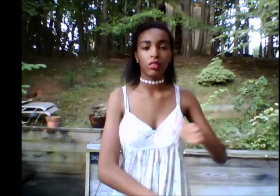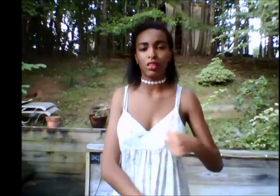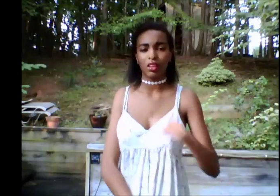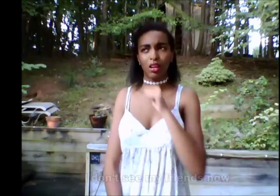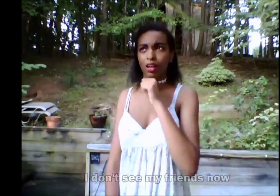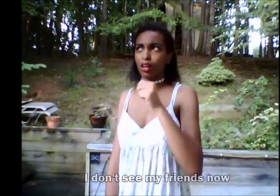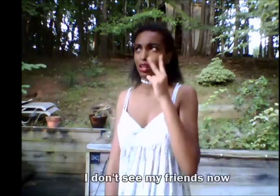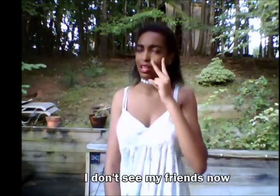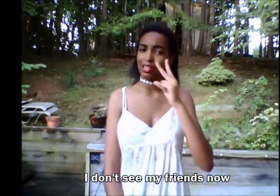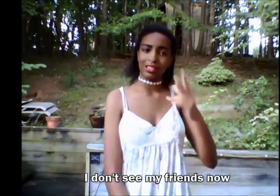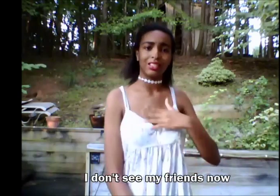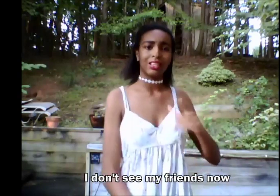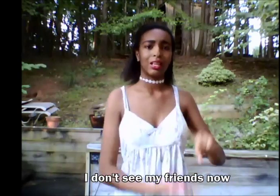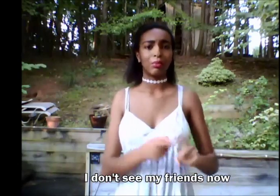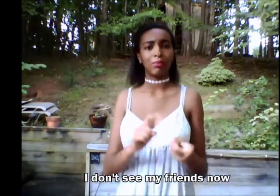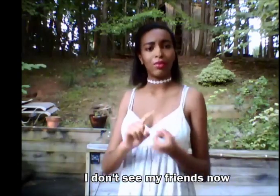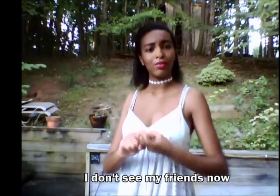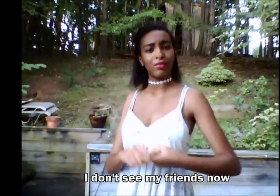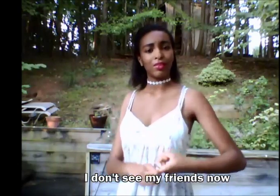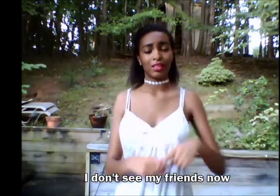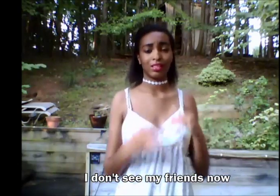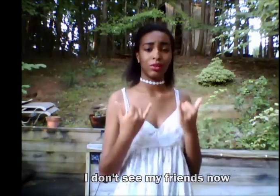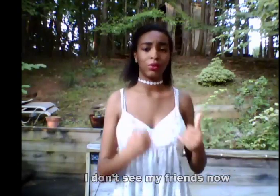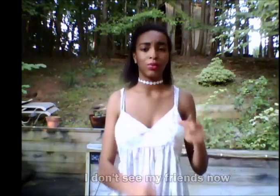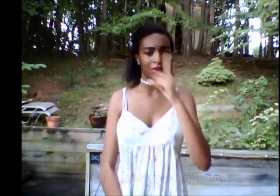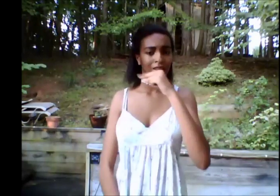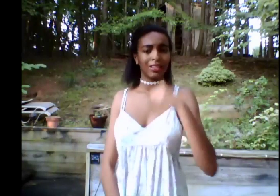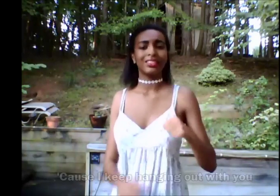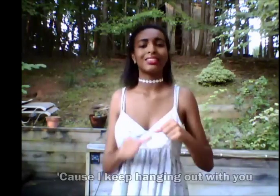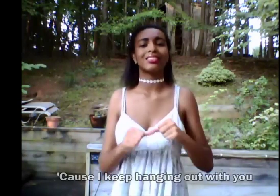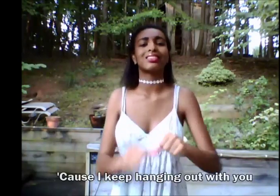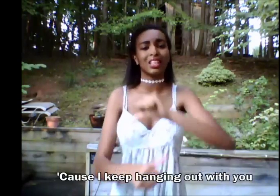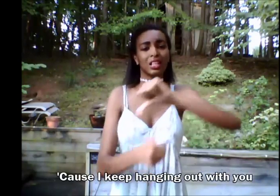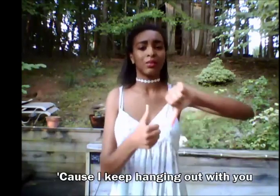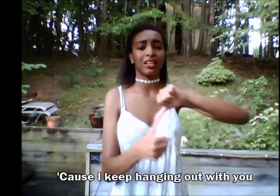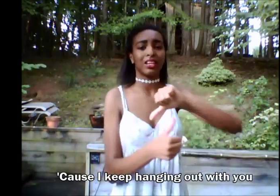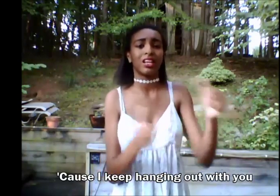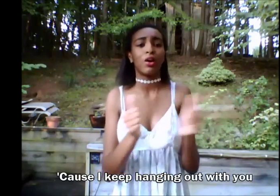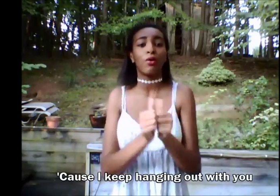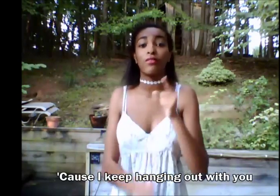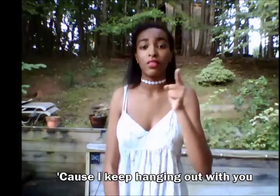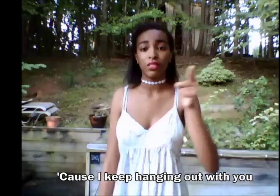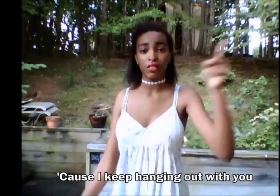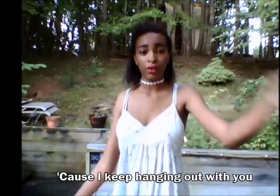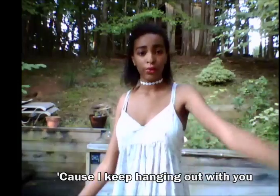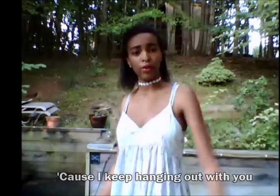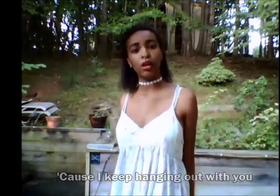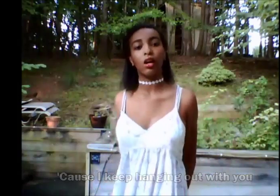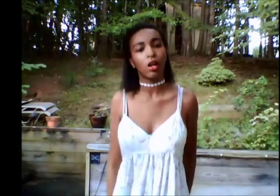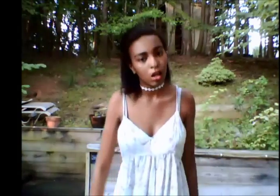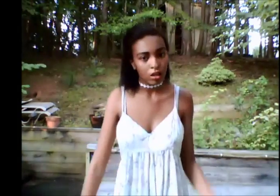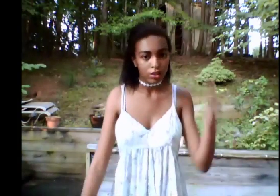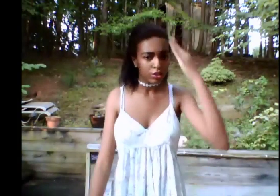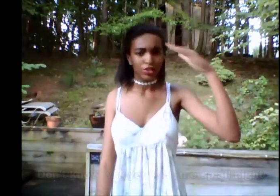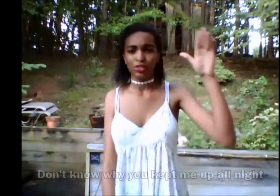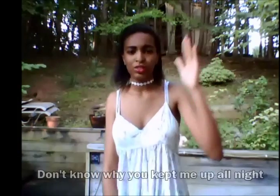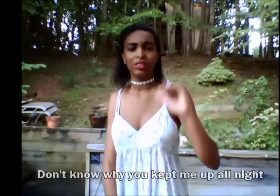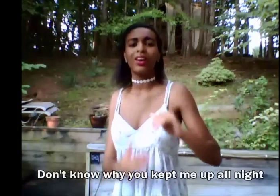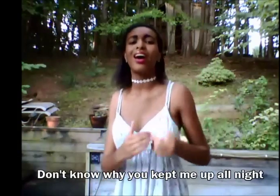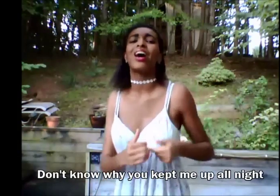I Don't Even See My Friends No More Cause I Keep Hanging Out With You I Don't Know Why